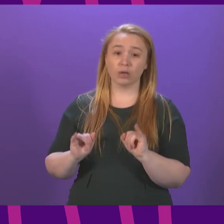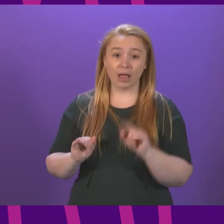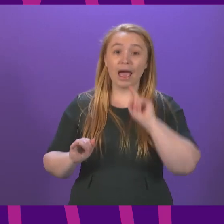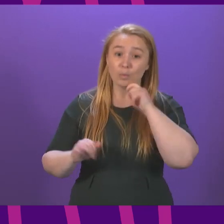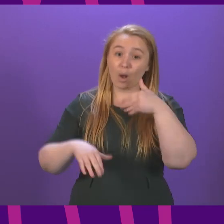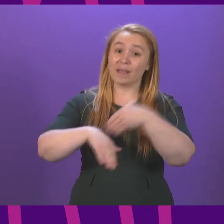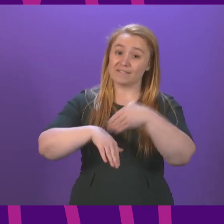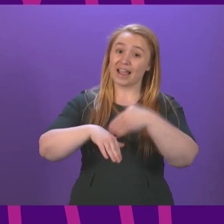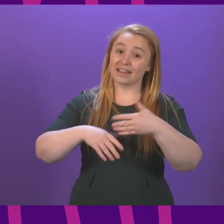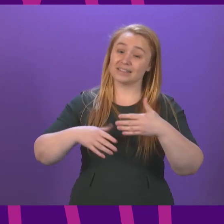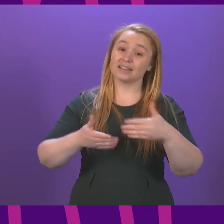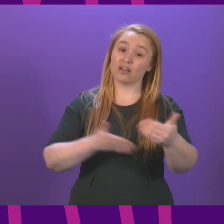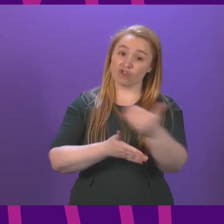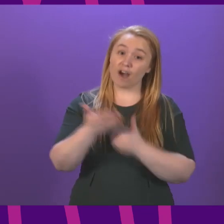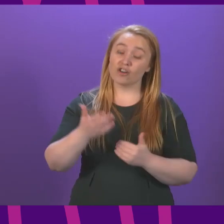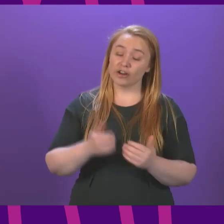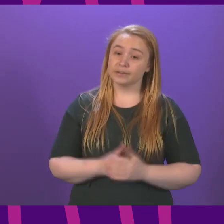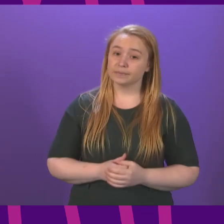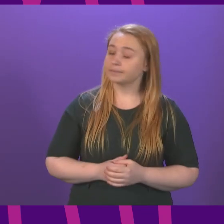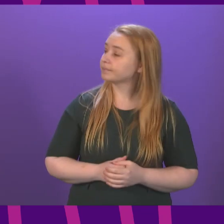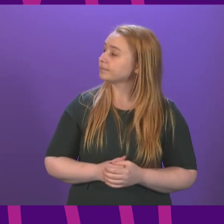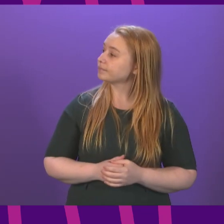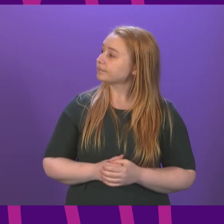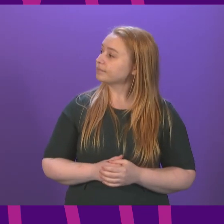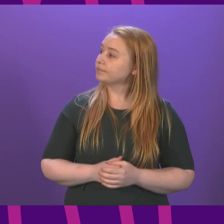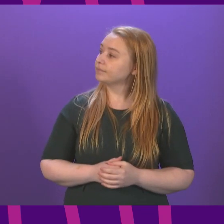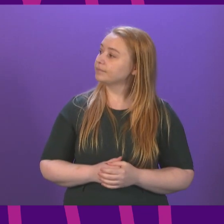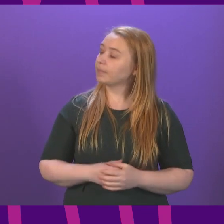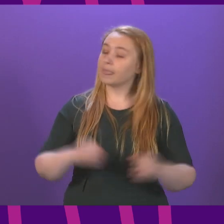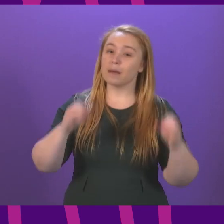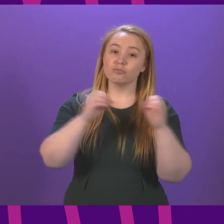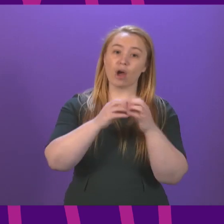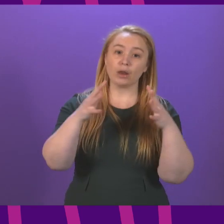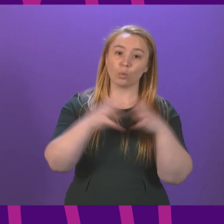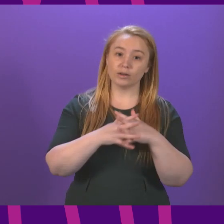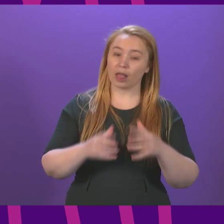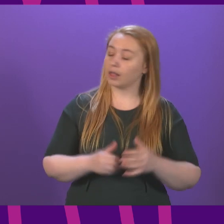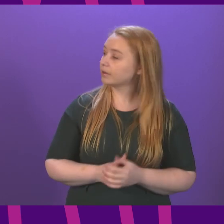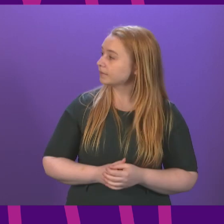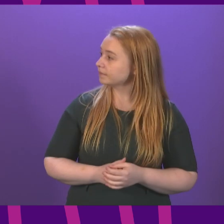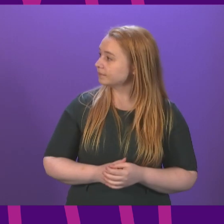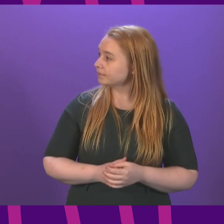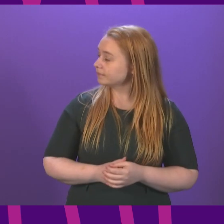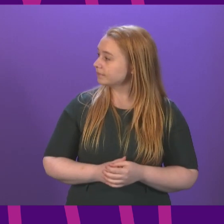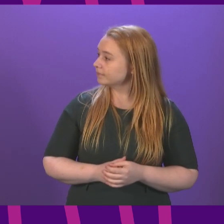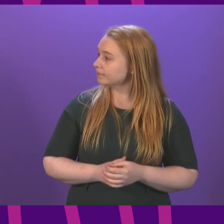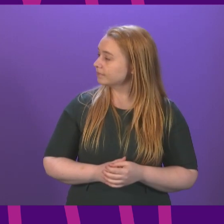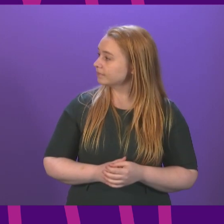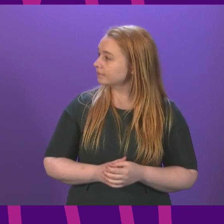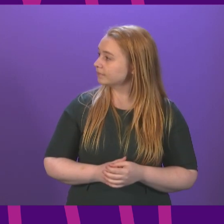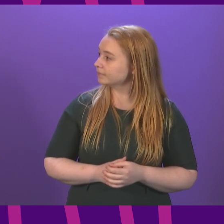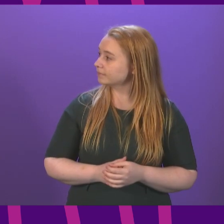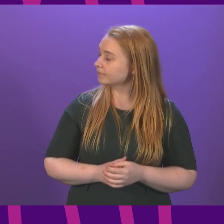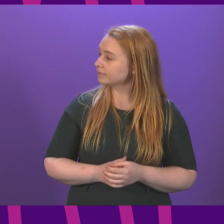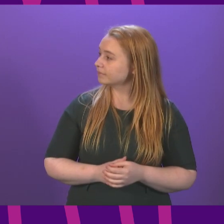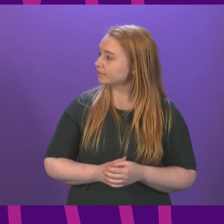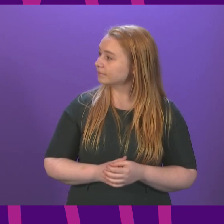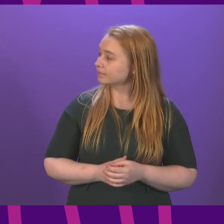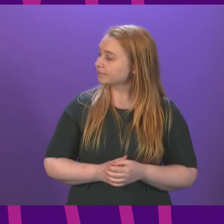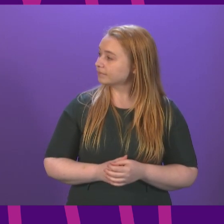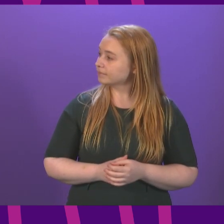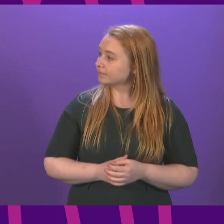pace of economic recovery. Thank you, Raj. Question number six, Brian Whittle. Thank you. Presenting officer to ask the First Minister